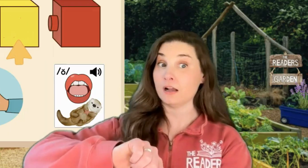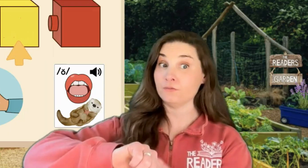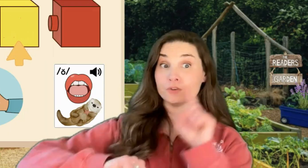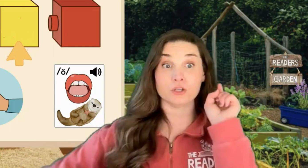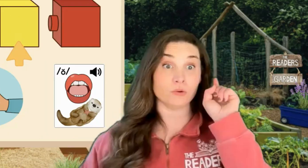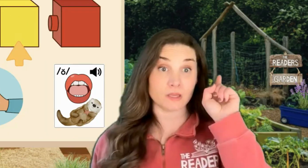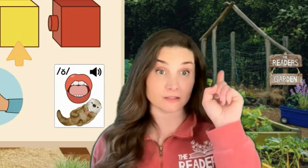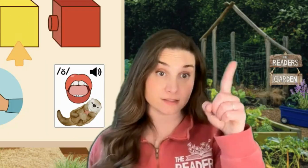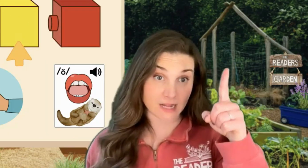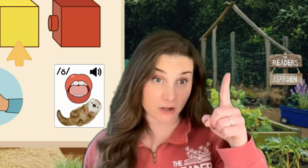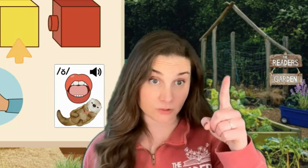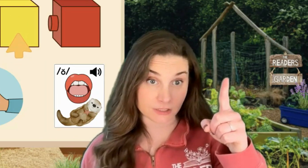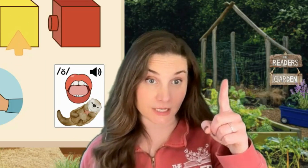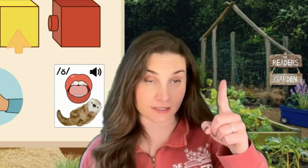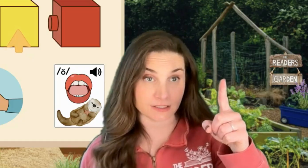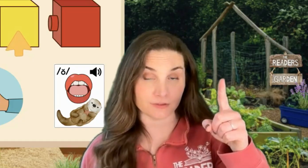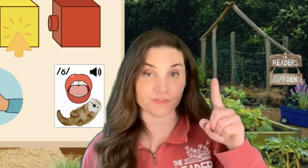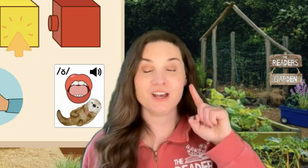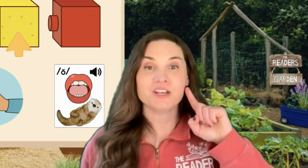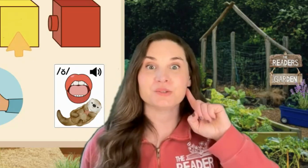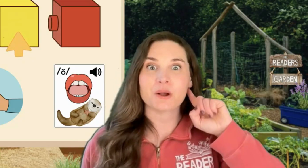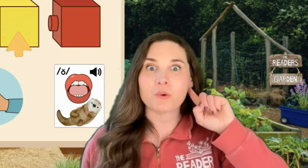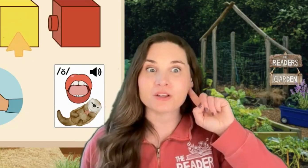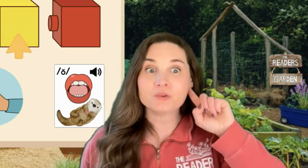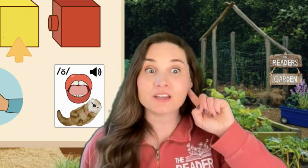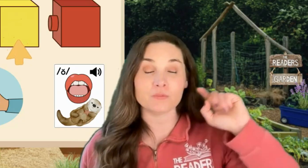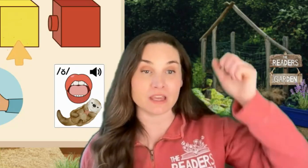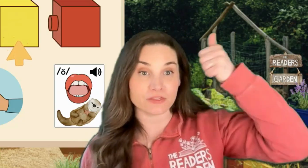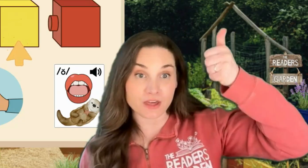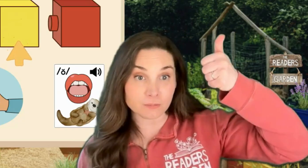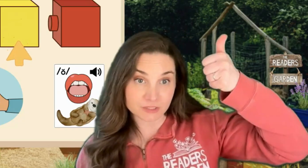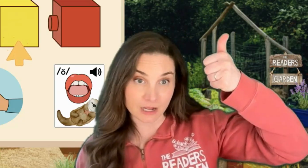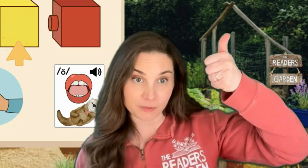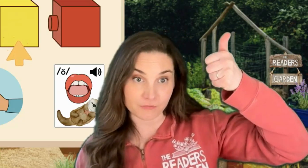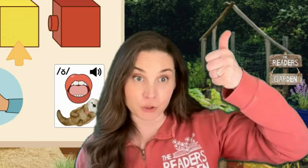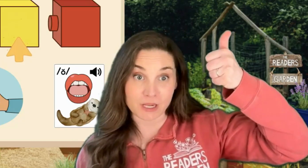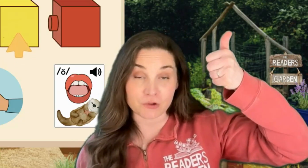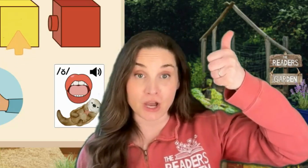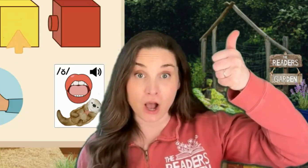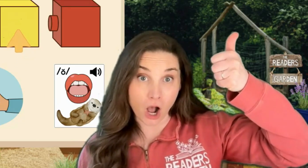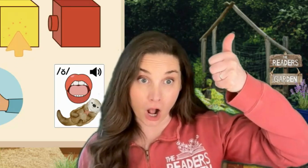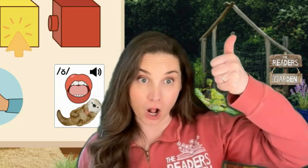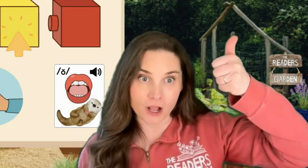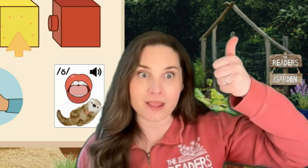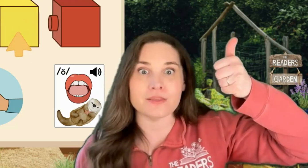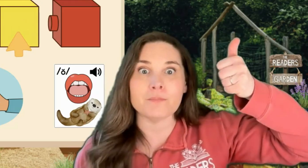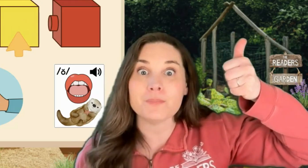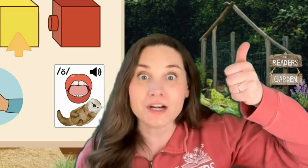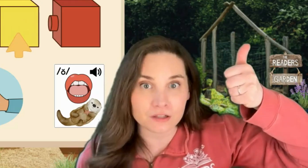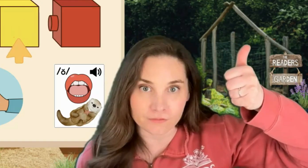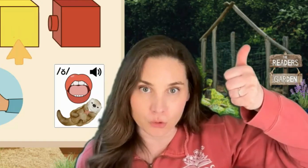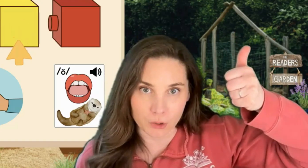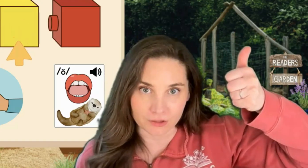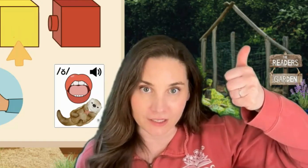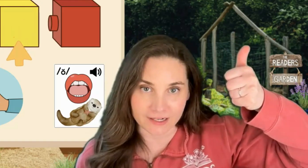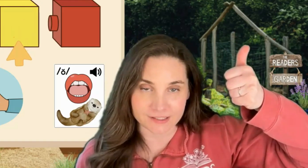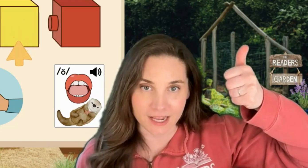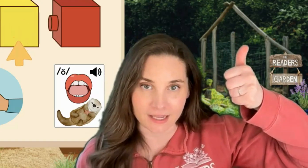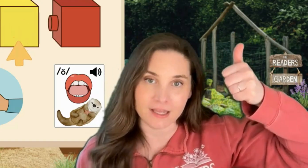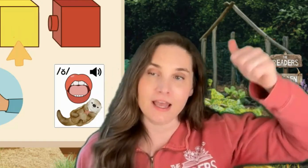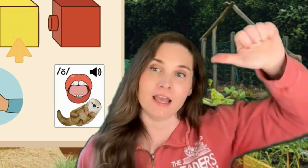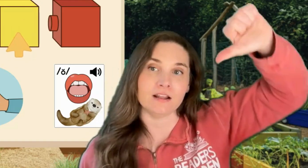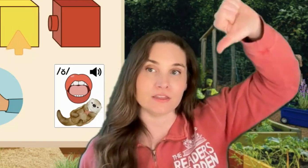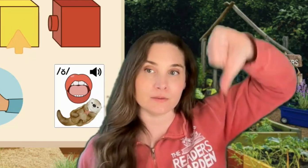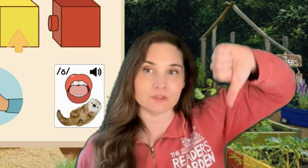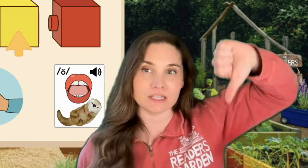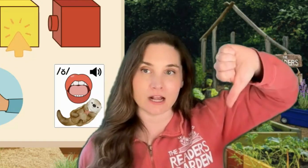it's time for you to be a sound detective. So I want you to give me a thumbs up if you hear the ah in the middle of the word that I